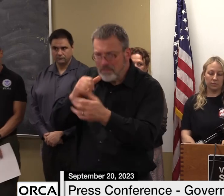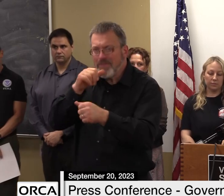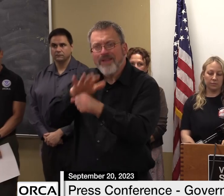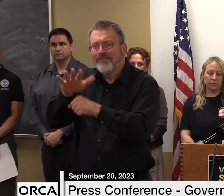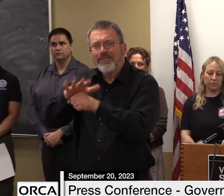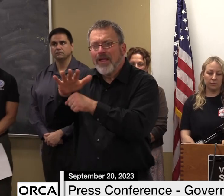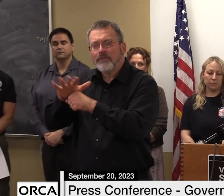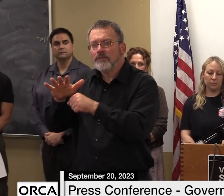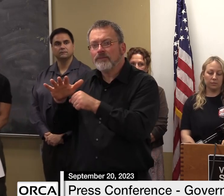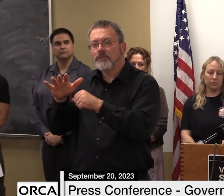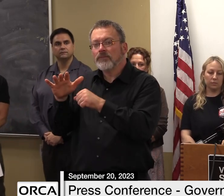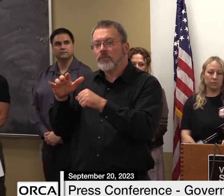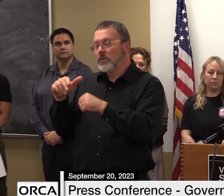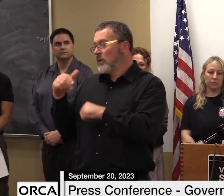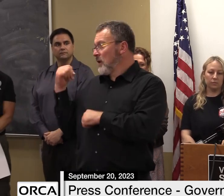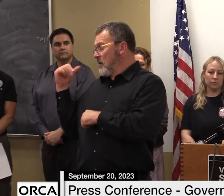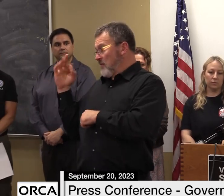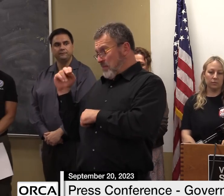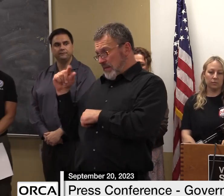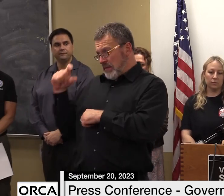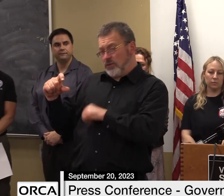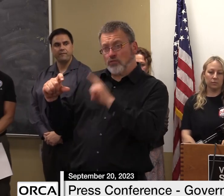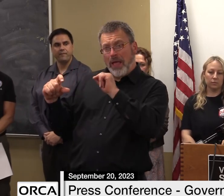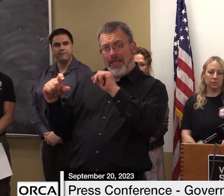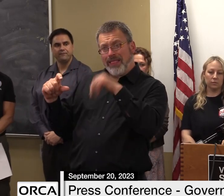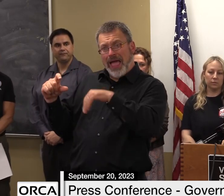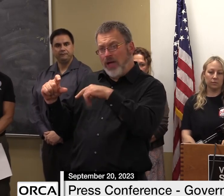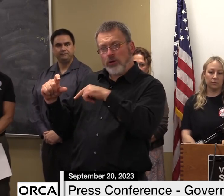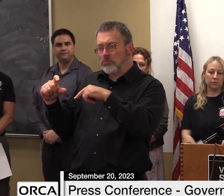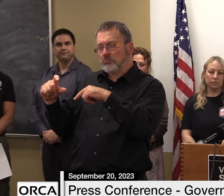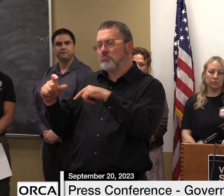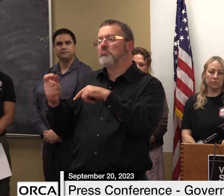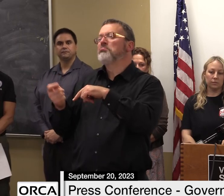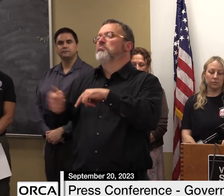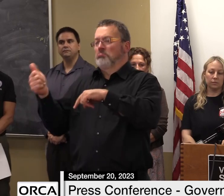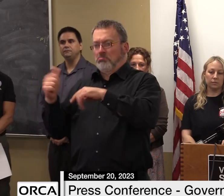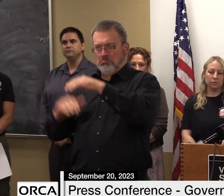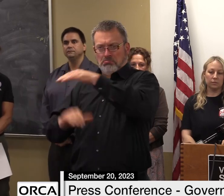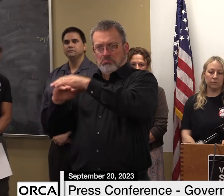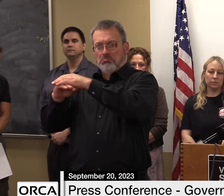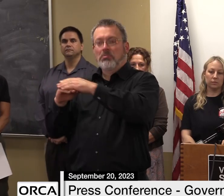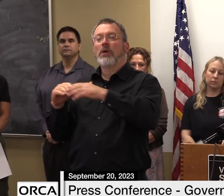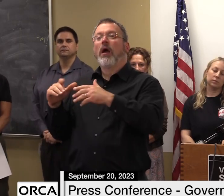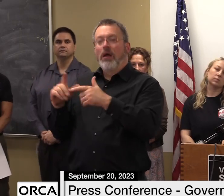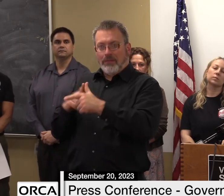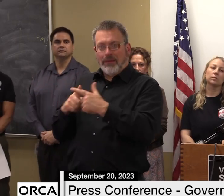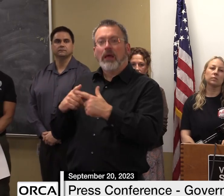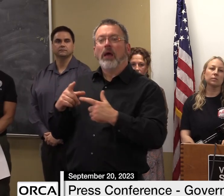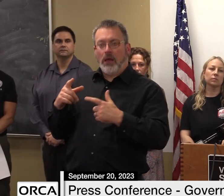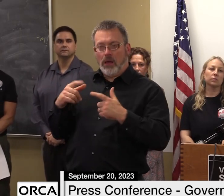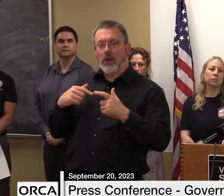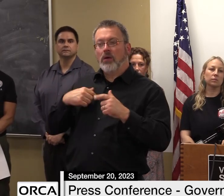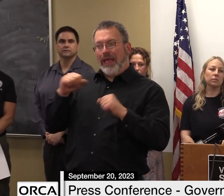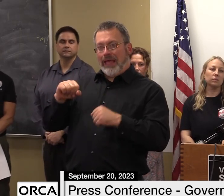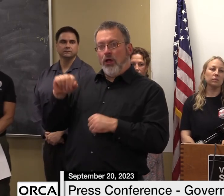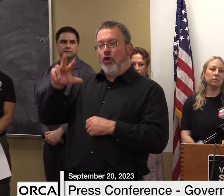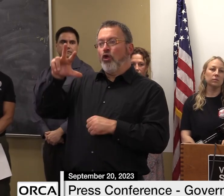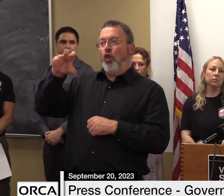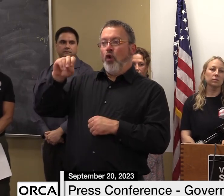this $20,000 cap, lifting that, and then being able to provide for 30%